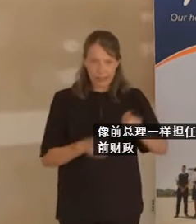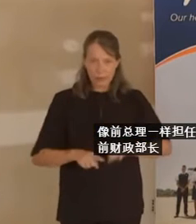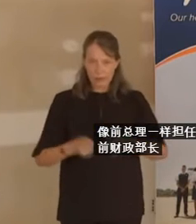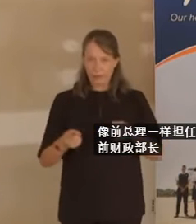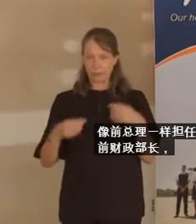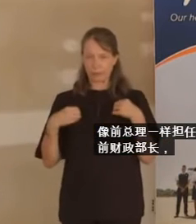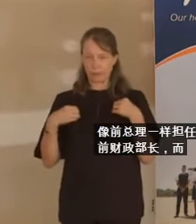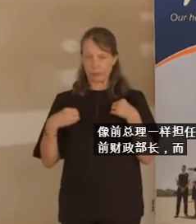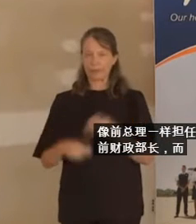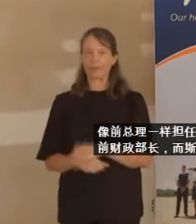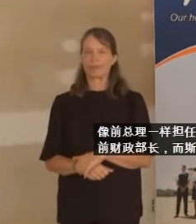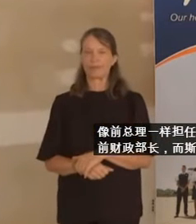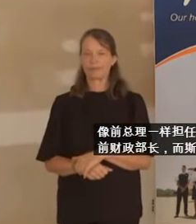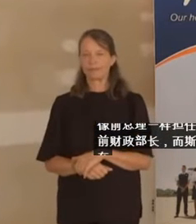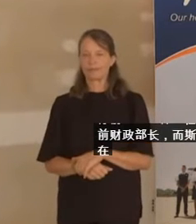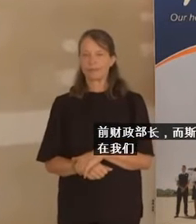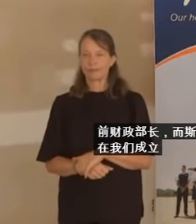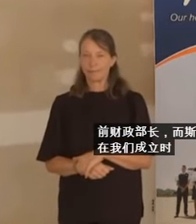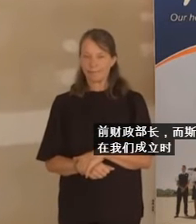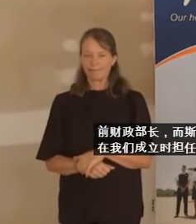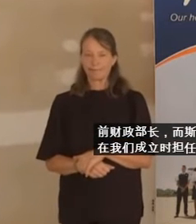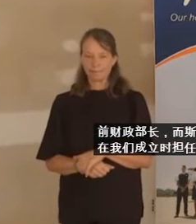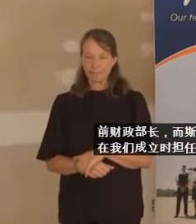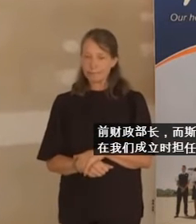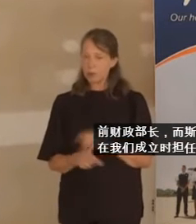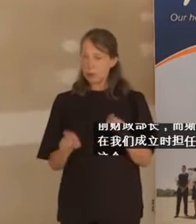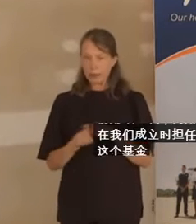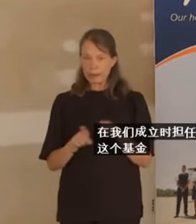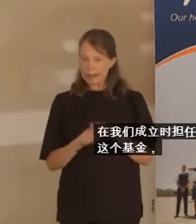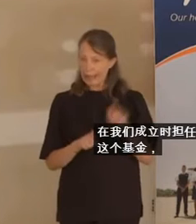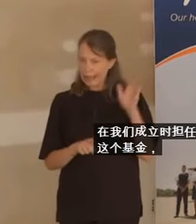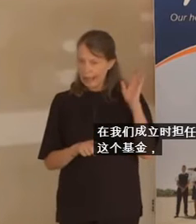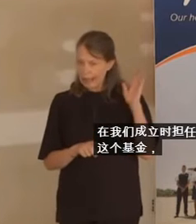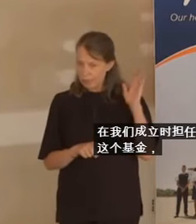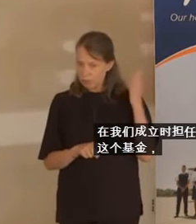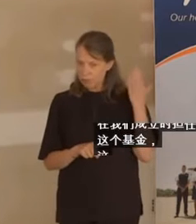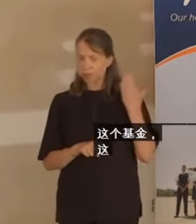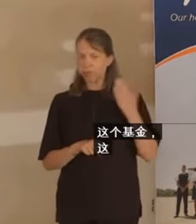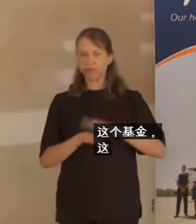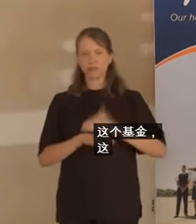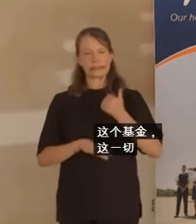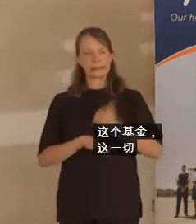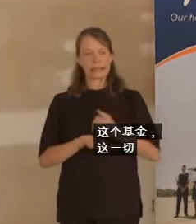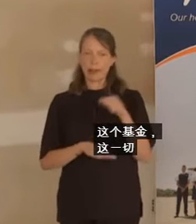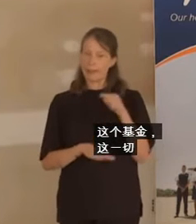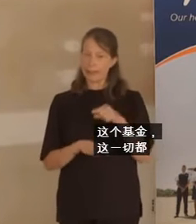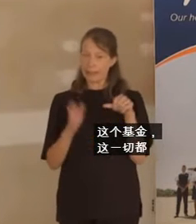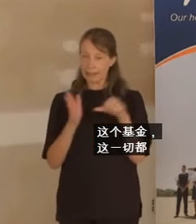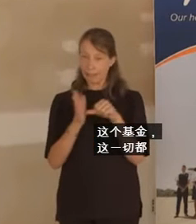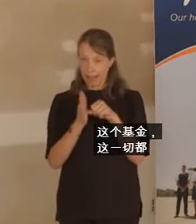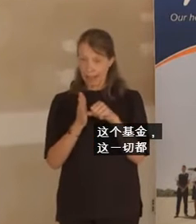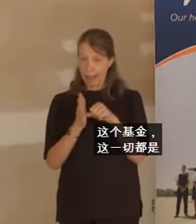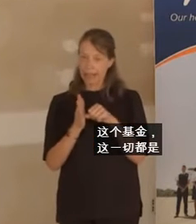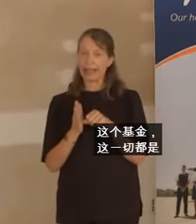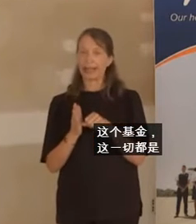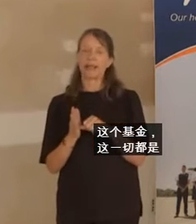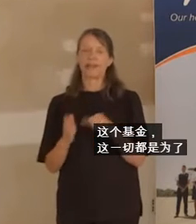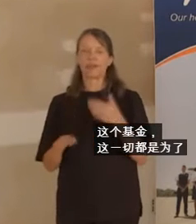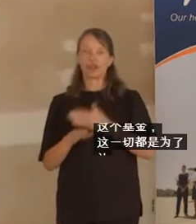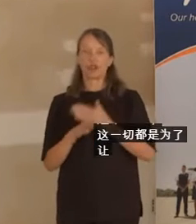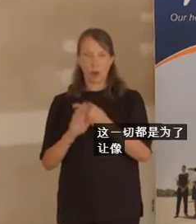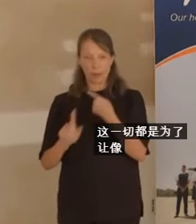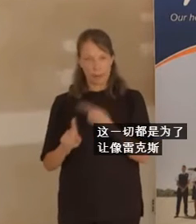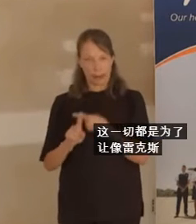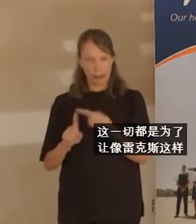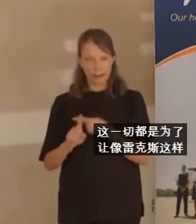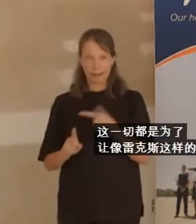former Treasurer, and Stuart was the Jobs Minister at the time, when we set up this fund, this was all about a long-term play